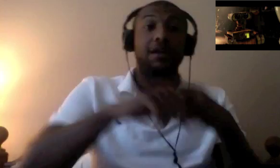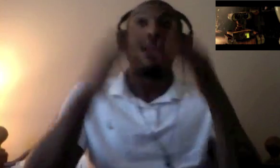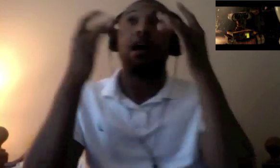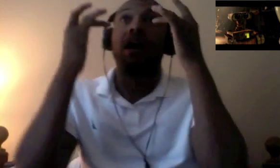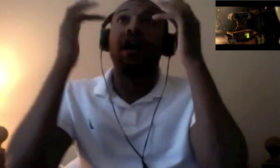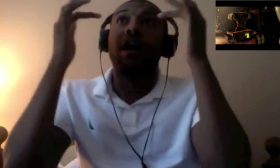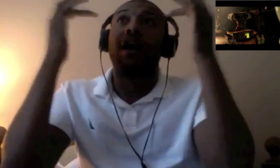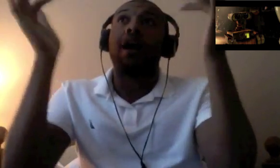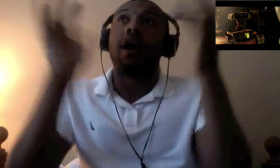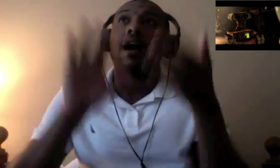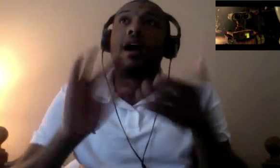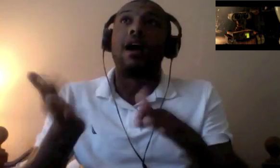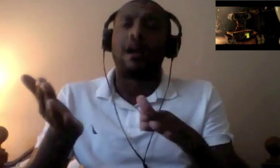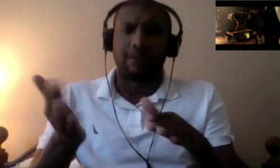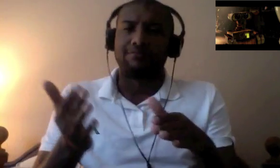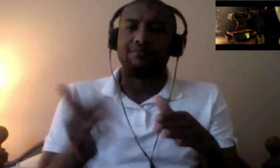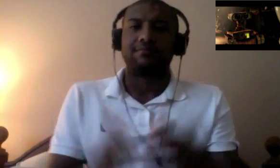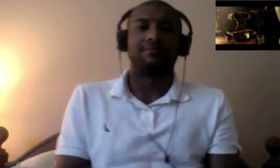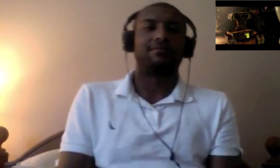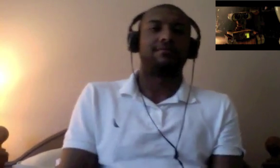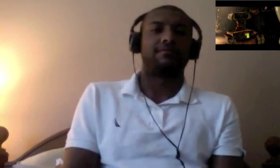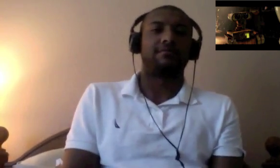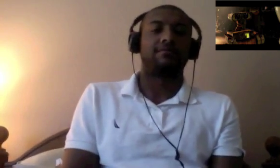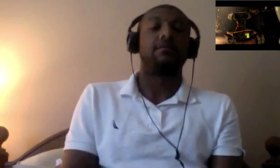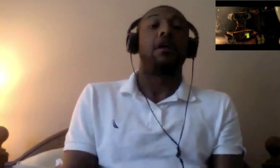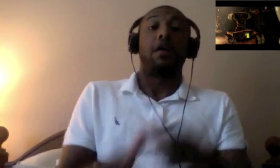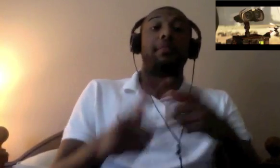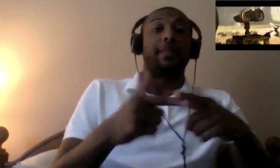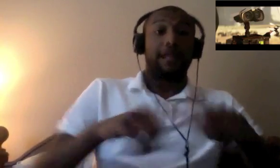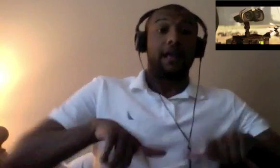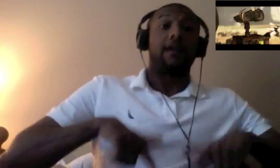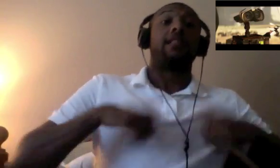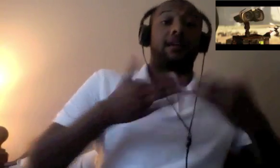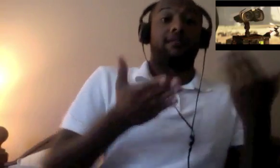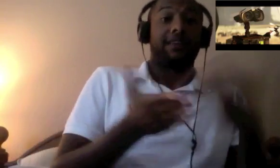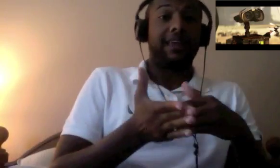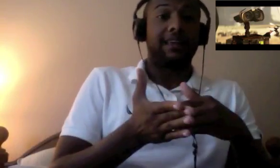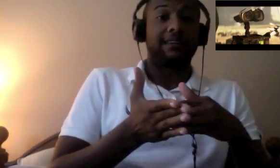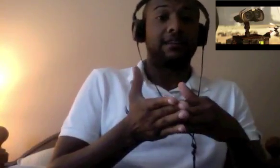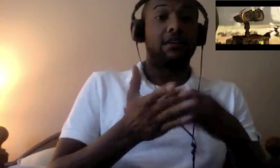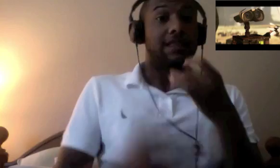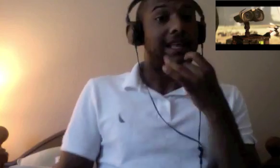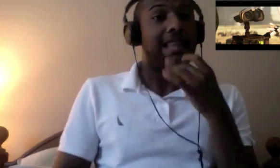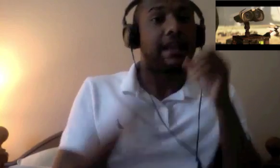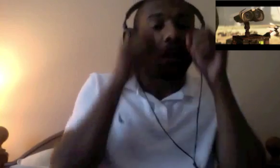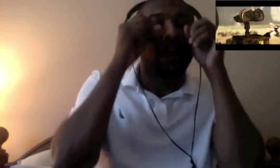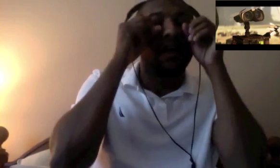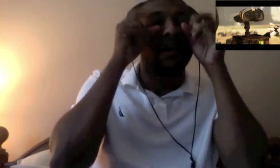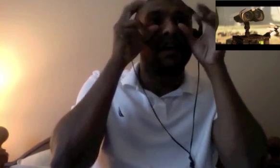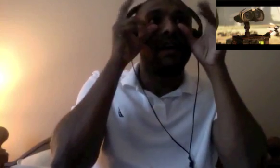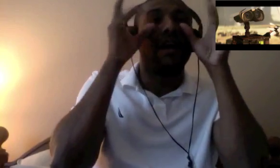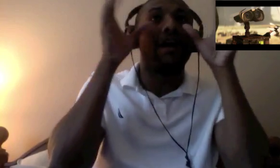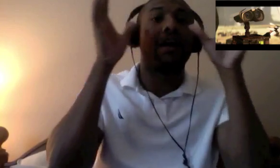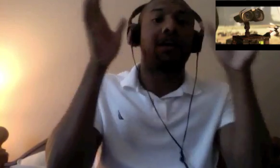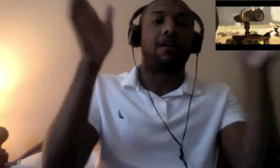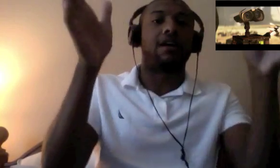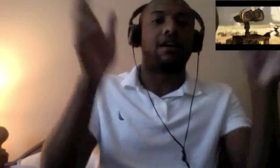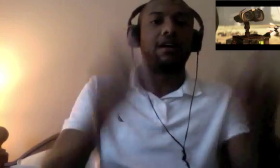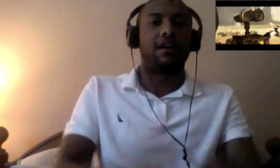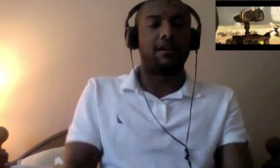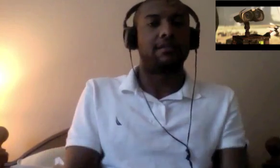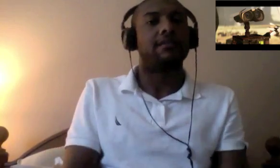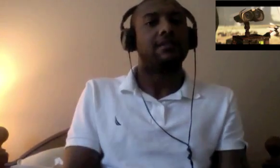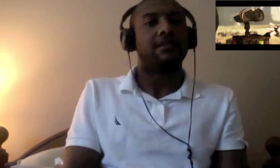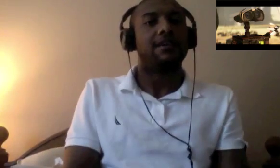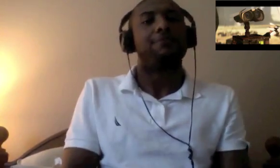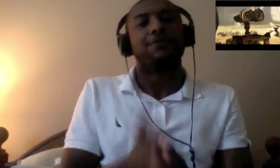look. In the next scene, Wally comes back to life. We bring that light back to bring the aperture blades back, and he returns to